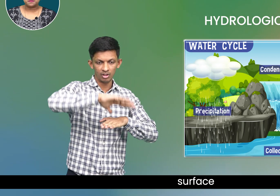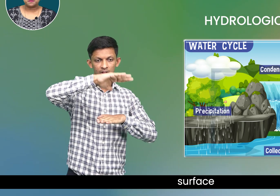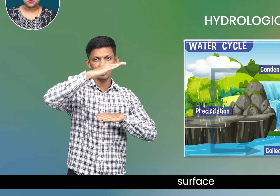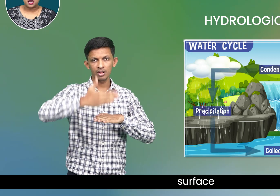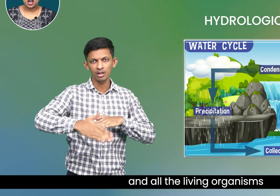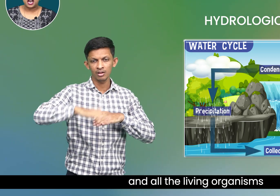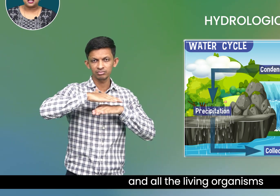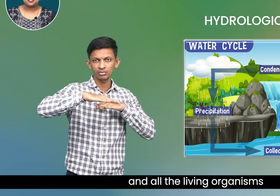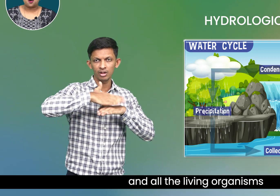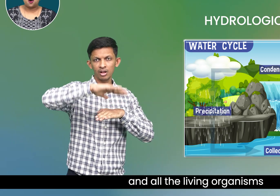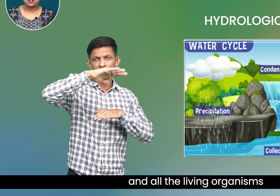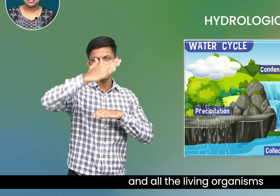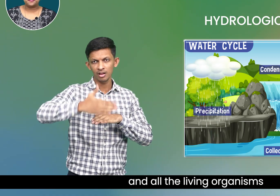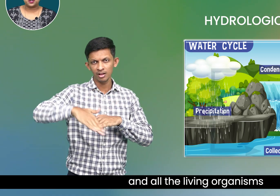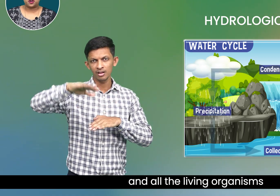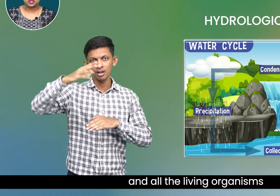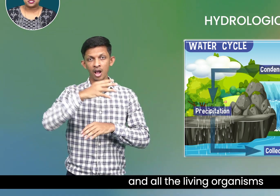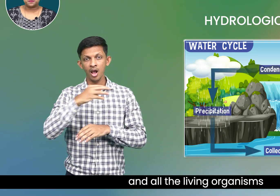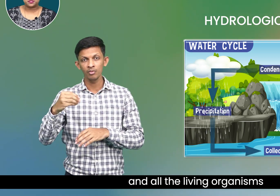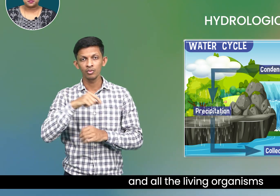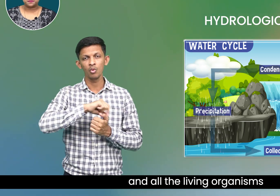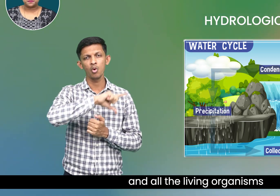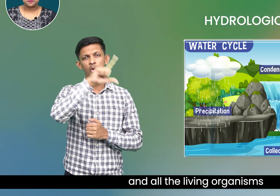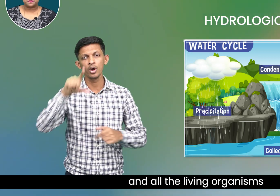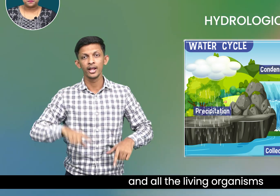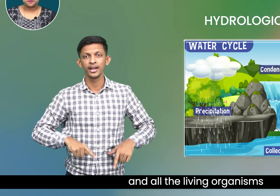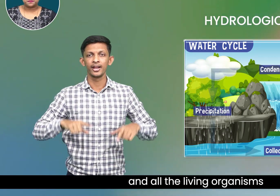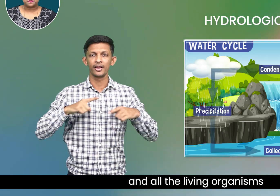subsurface and all the living organisms.